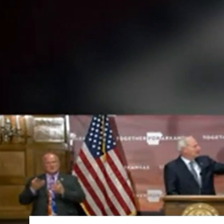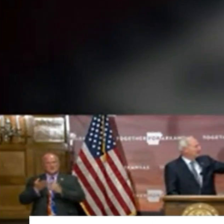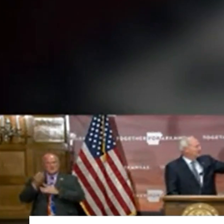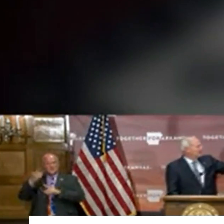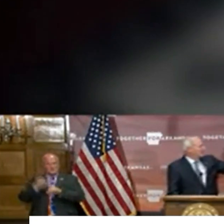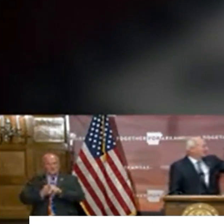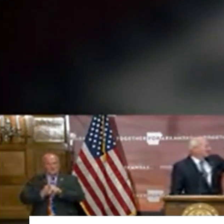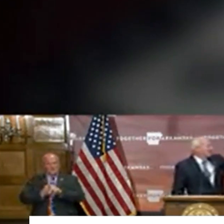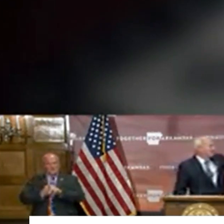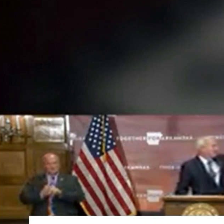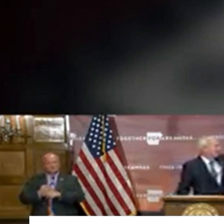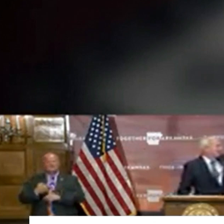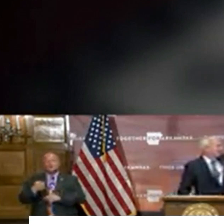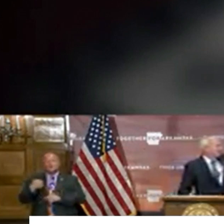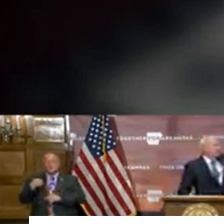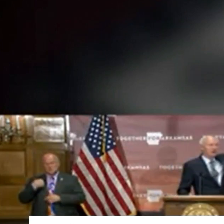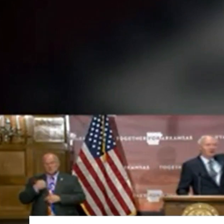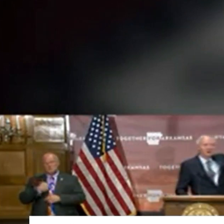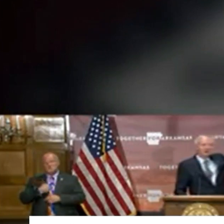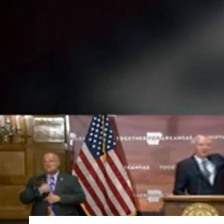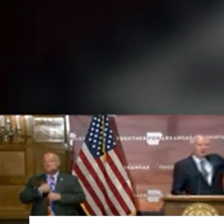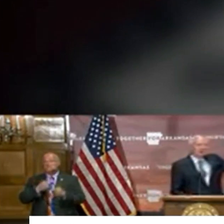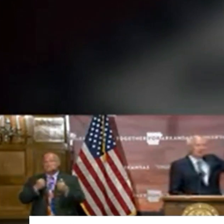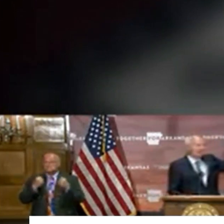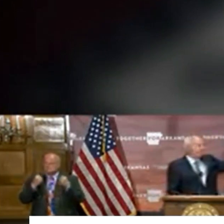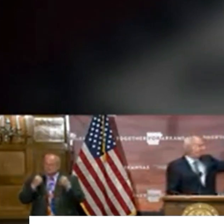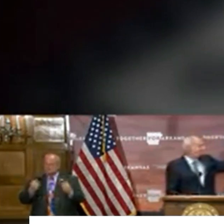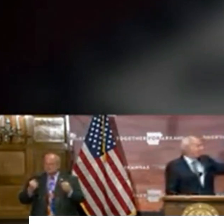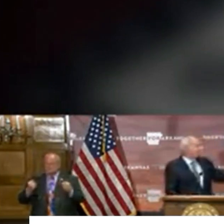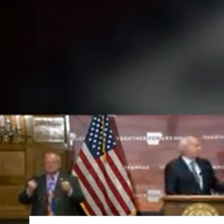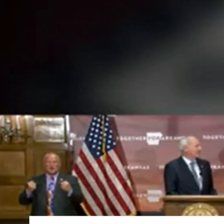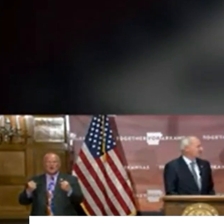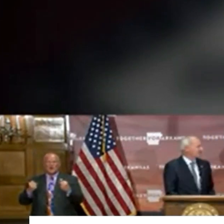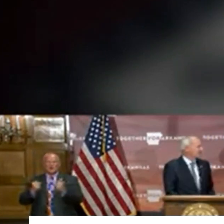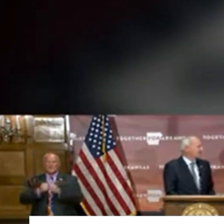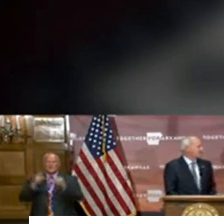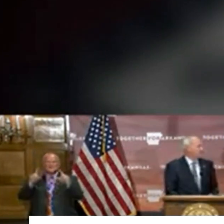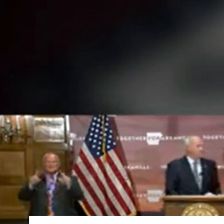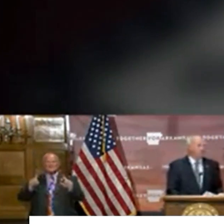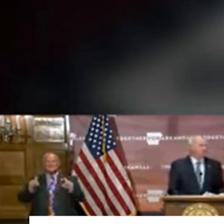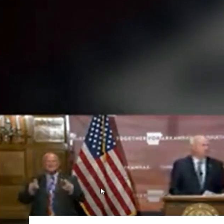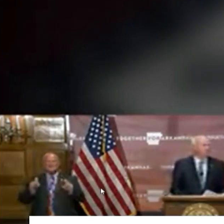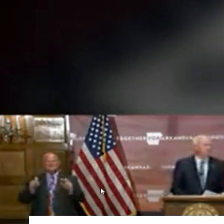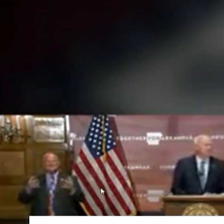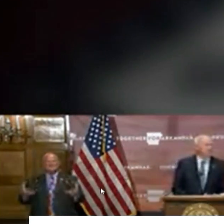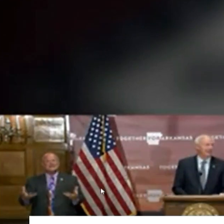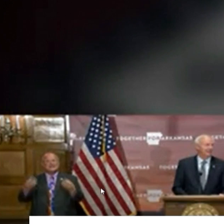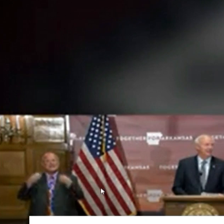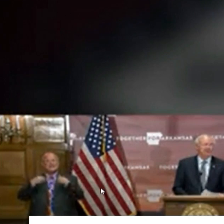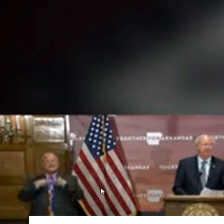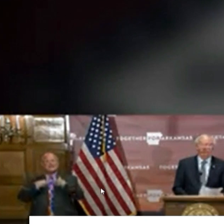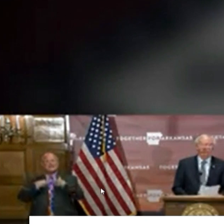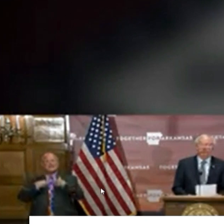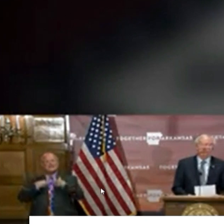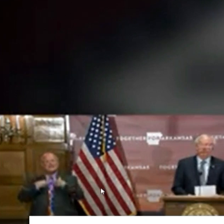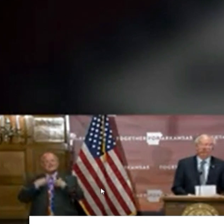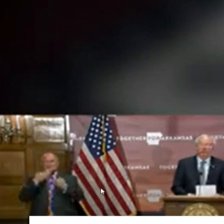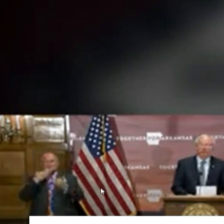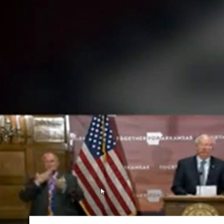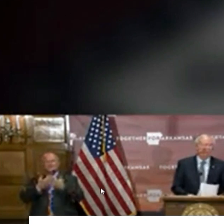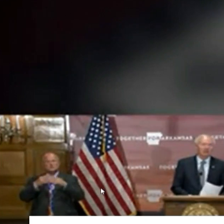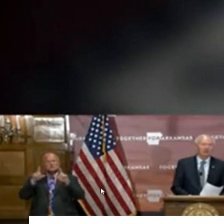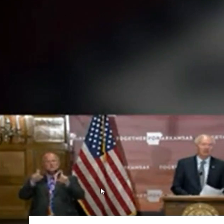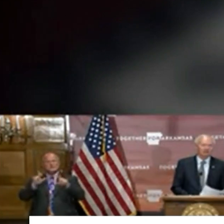month, we're gonna be very strong in our testing, which gives us very robust